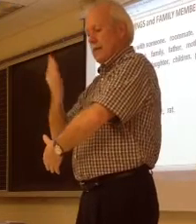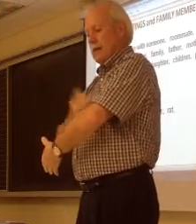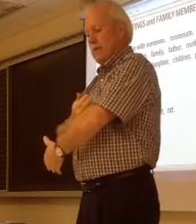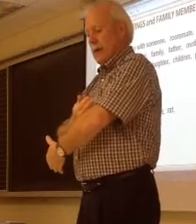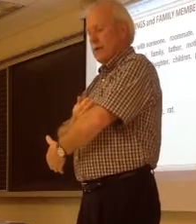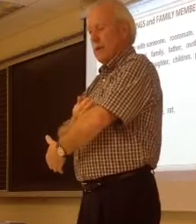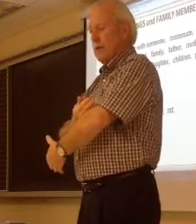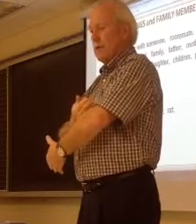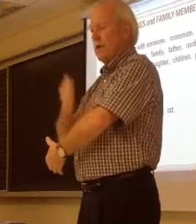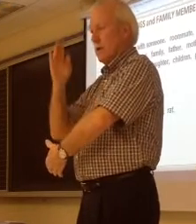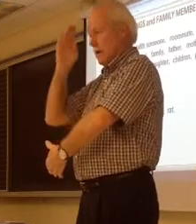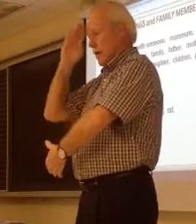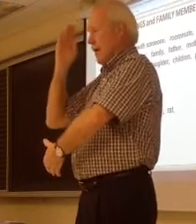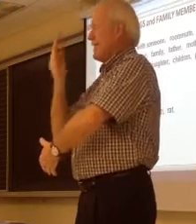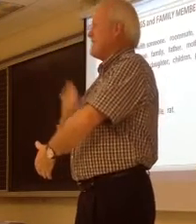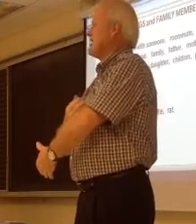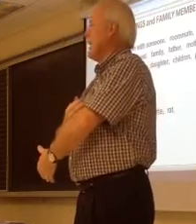come down to here. That's the son